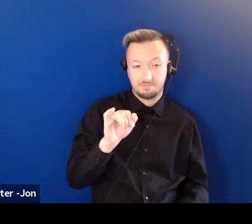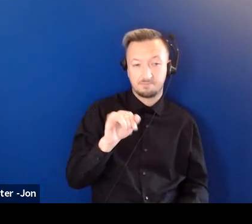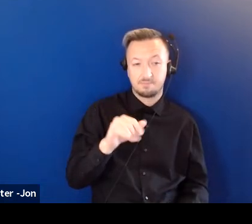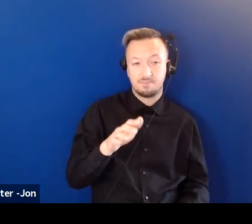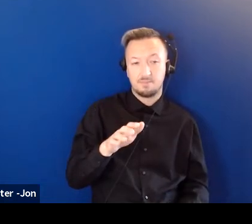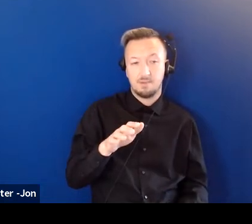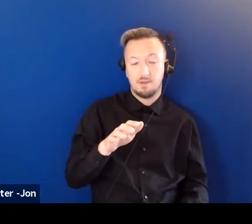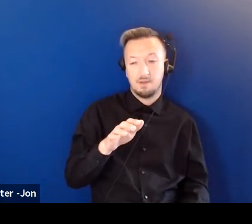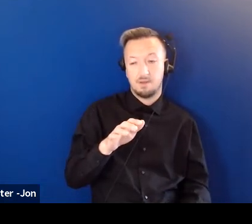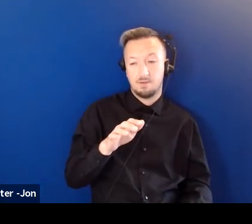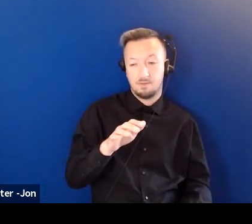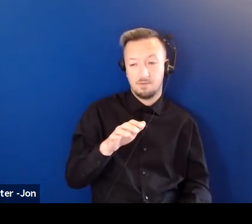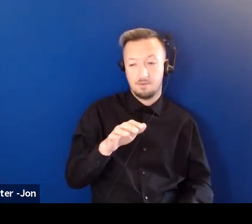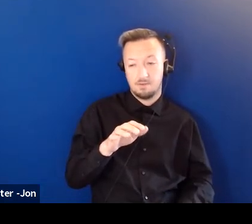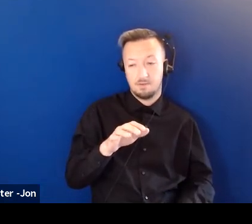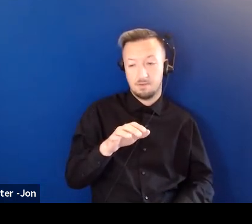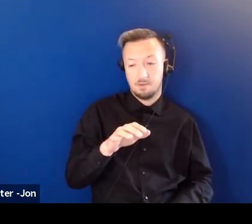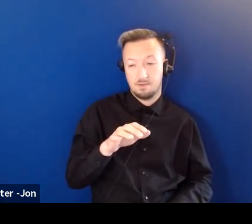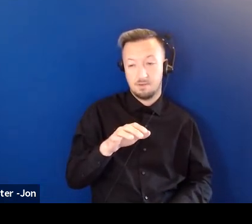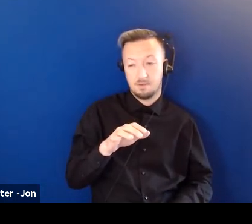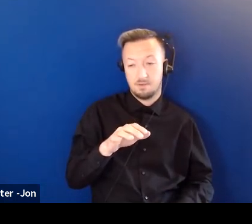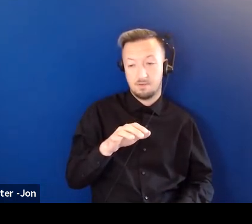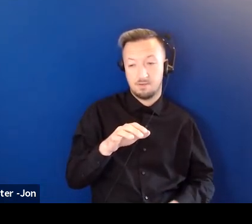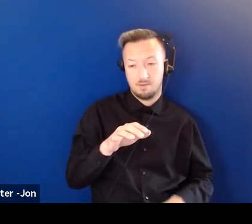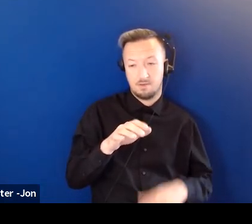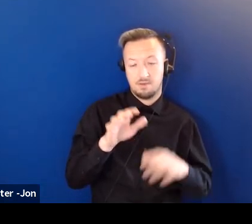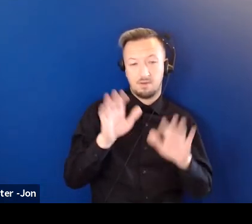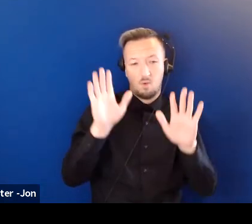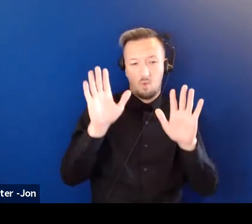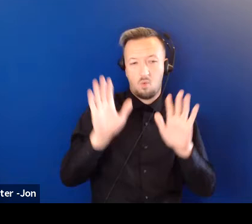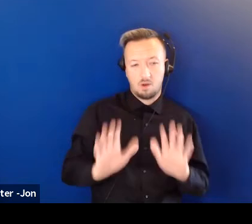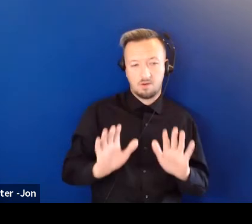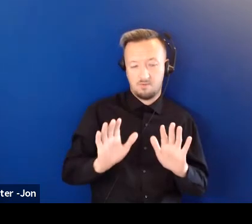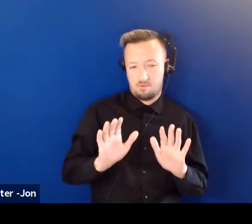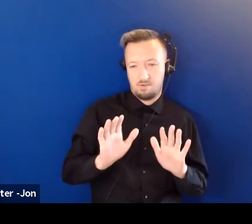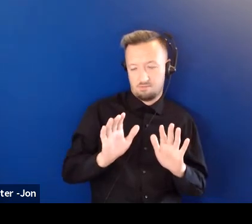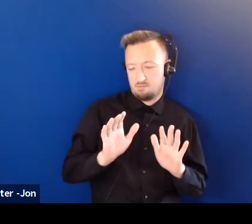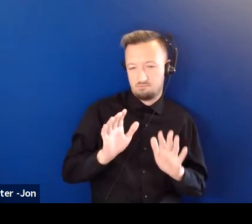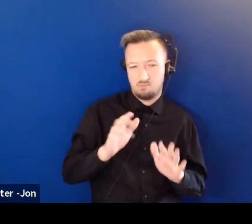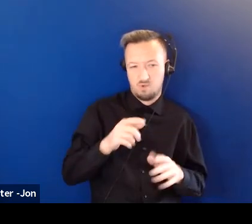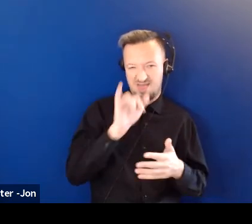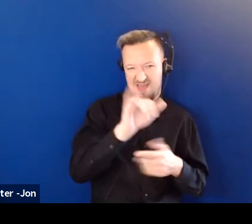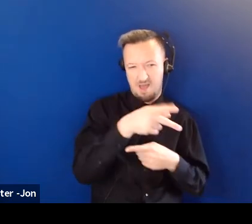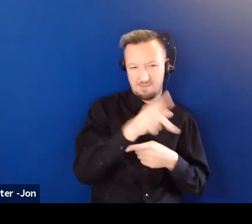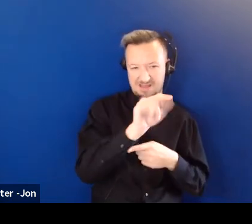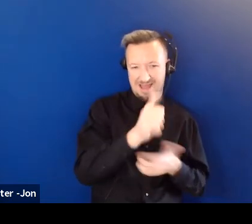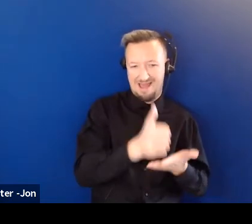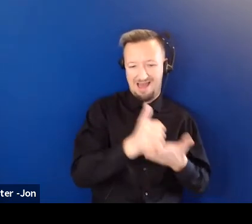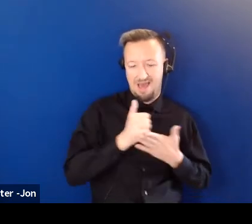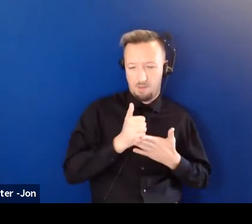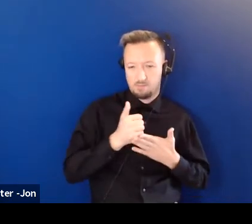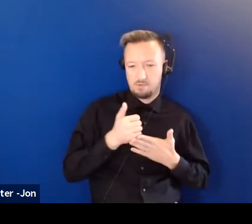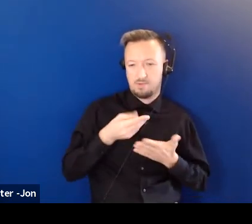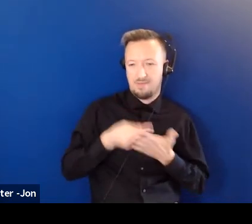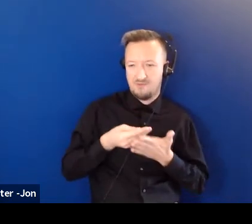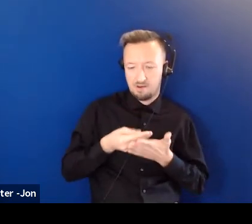partnering with our Family Connection of South Carolina allows us to serve some of these students as well.